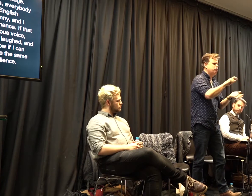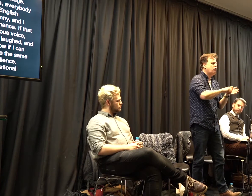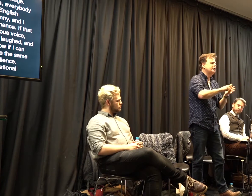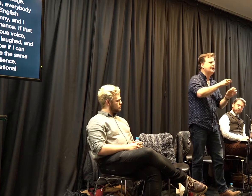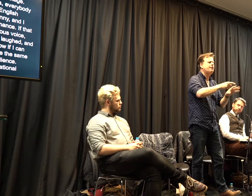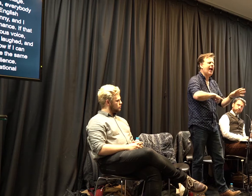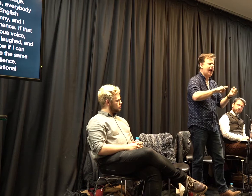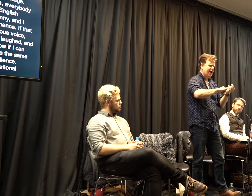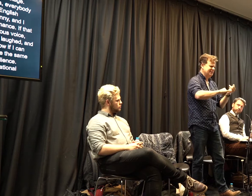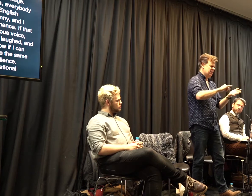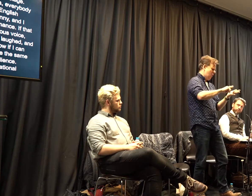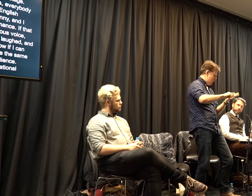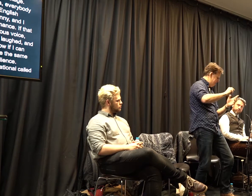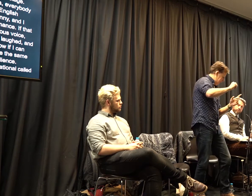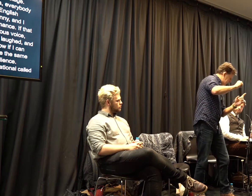called Antigone,